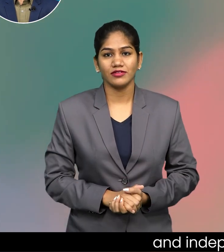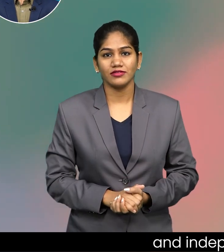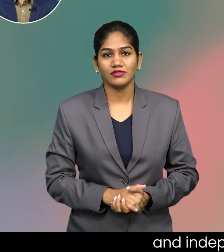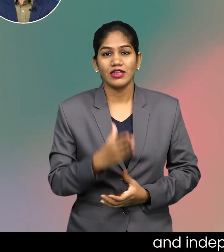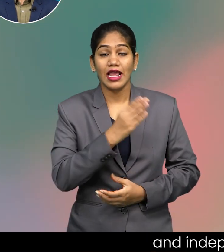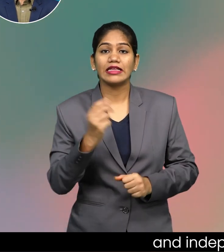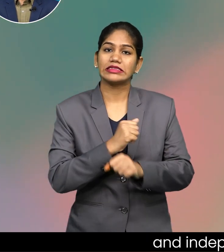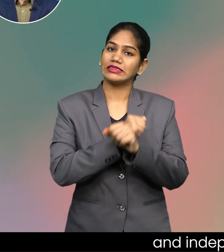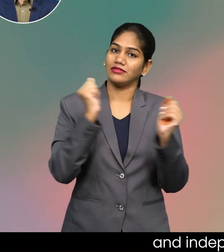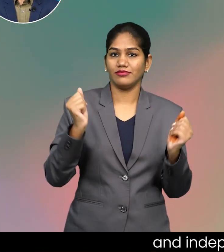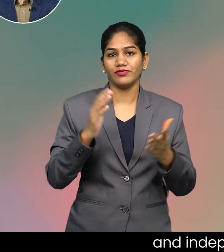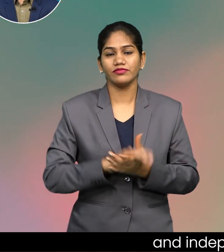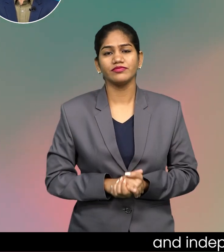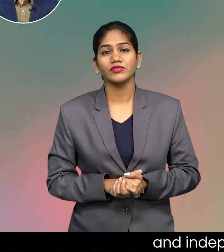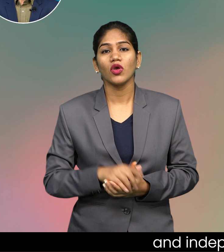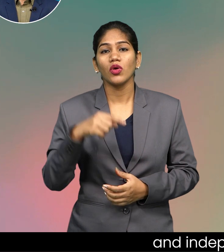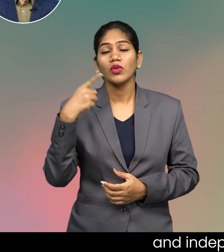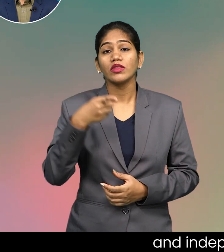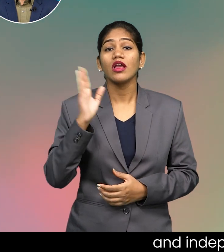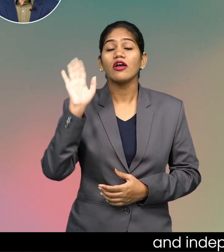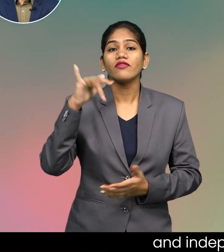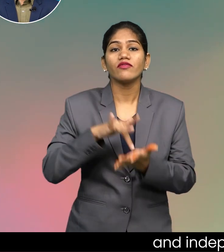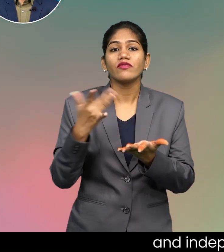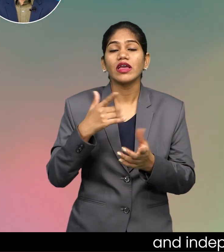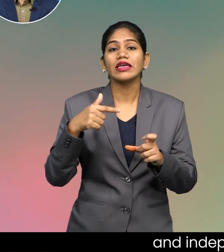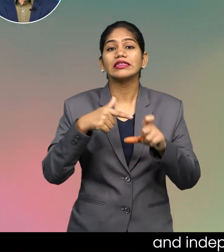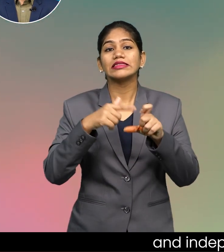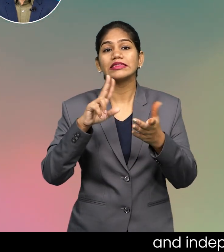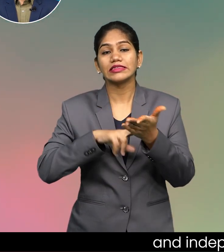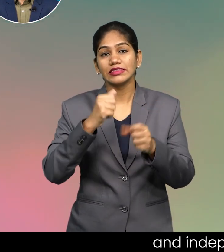and independent from England.